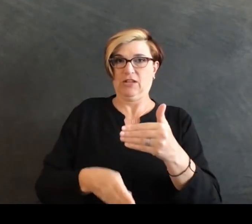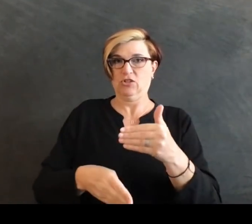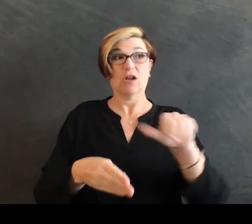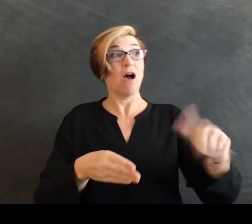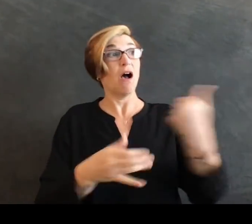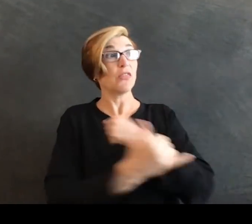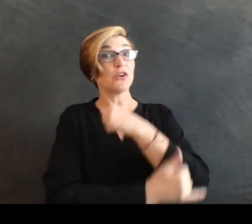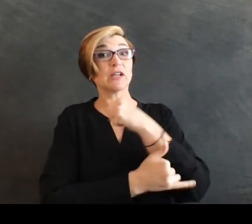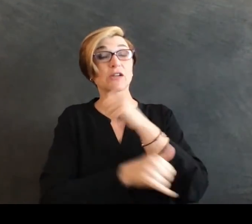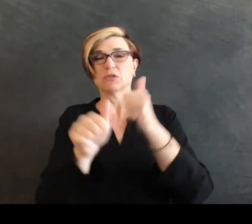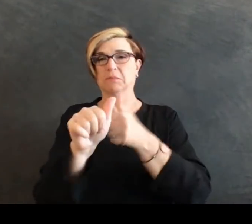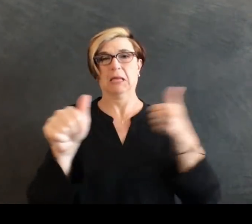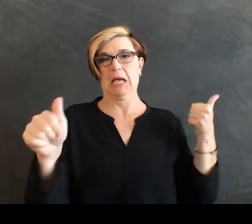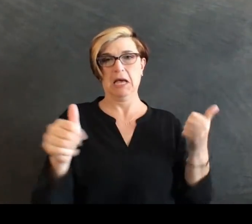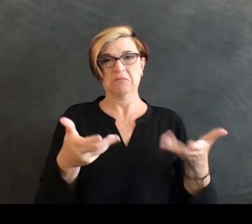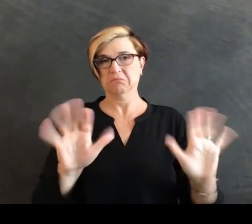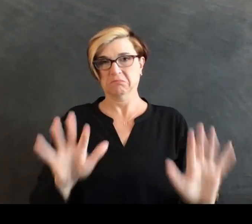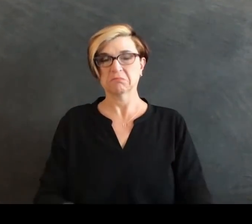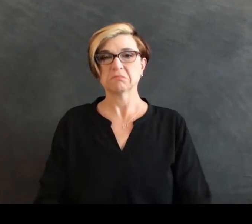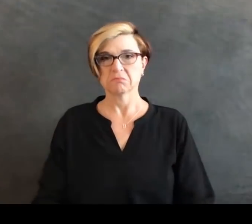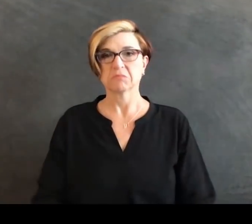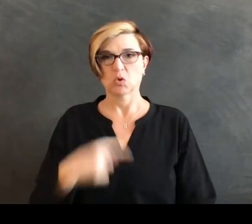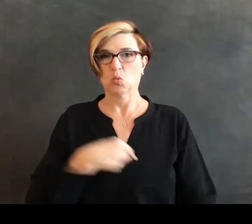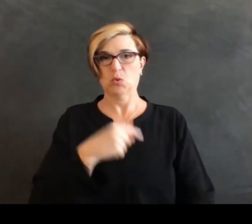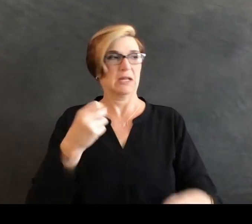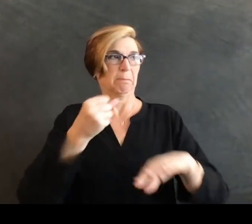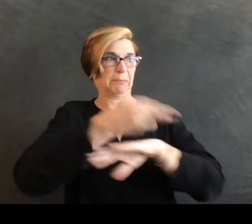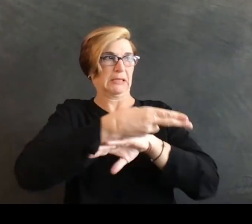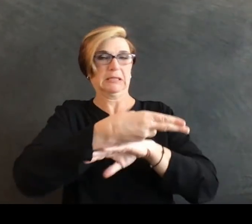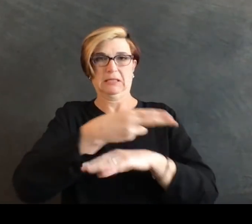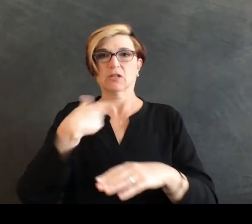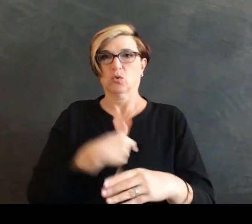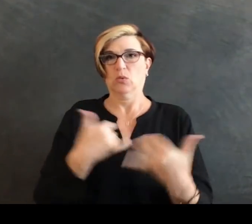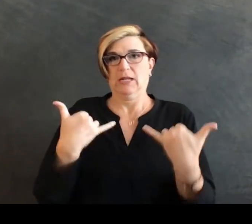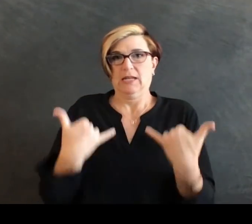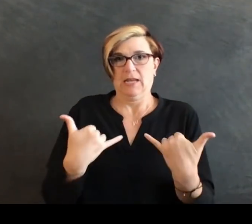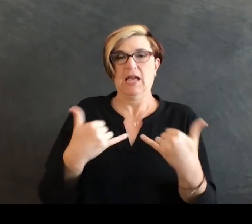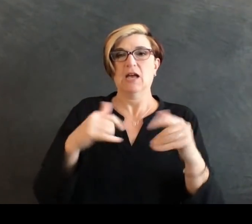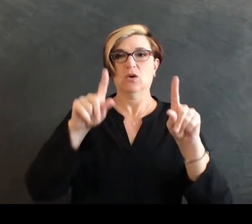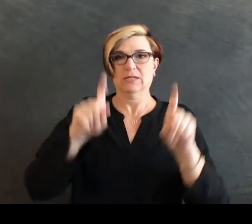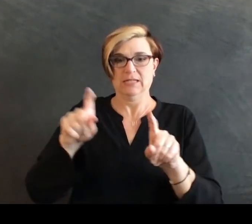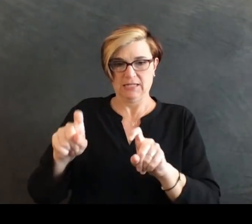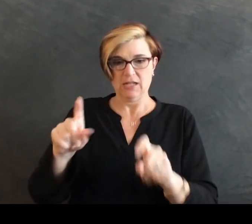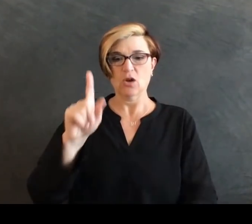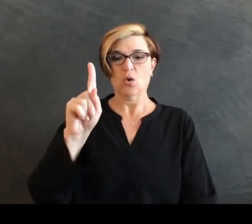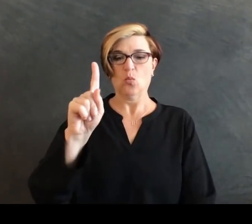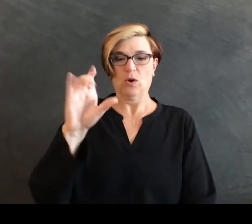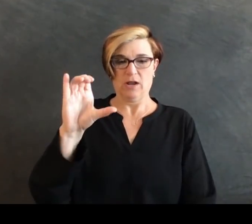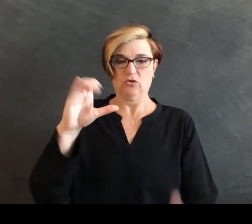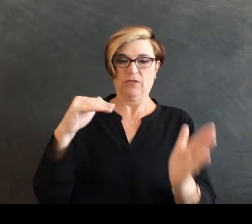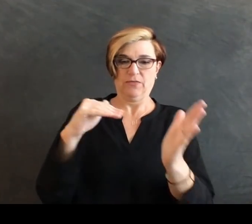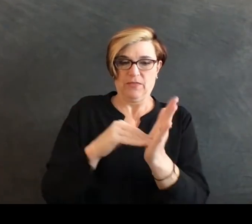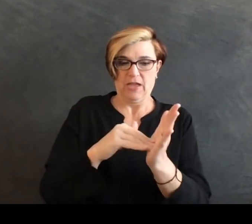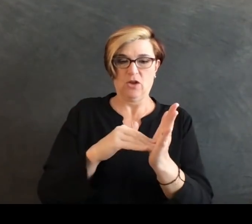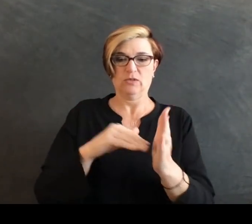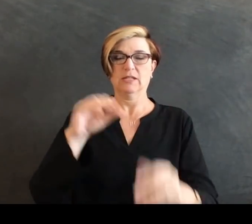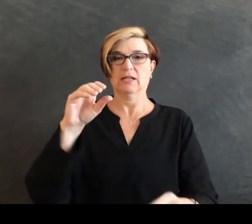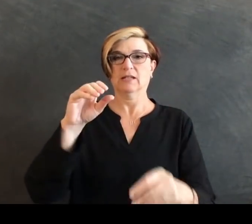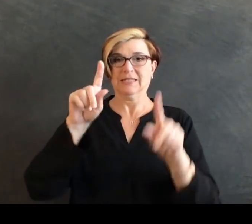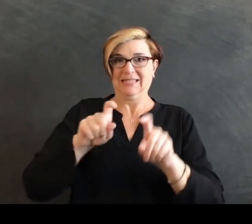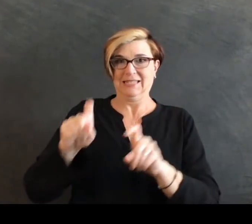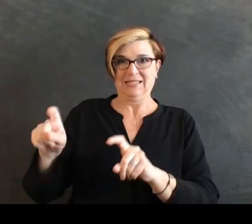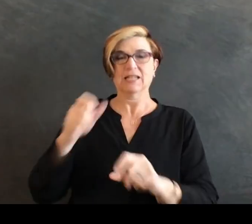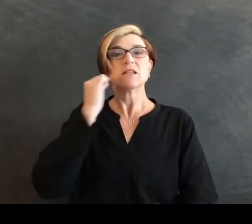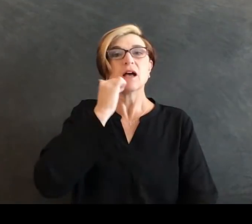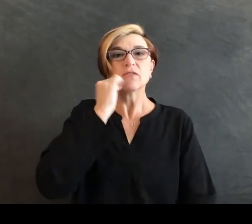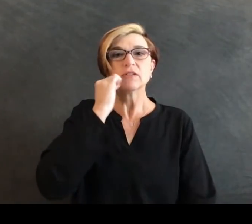nearly 100,000 samples a day, also a level that no other country has reached. I